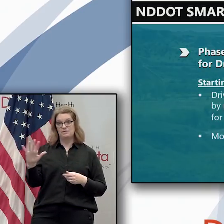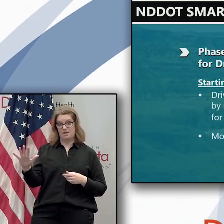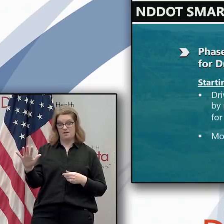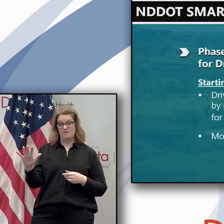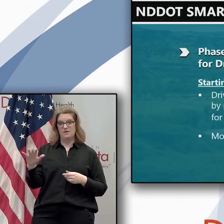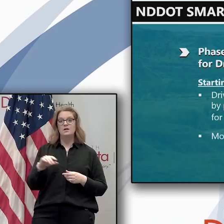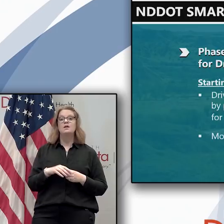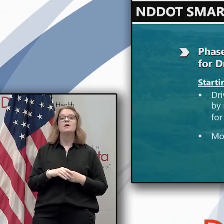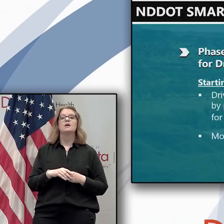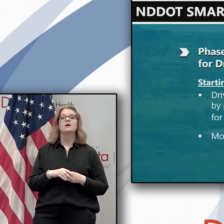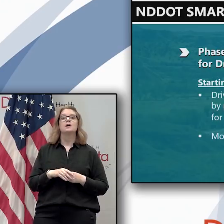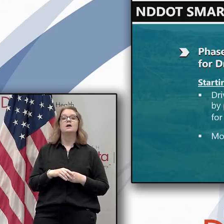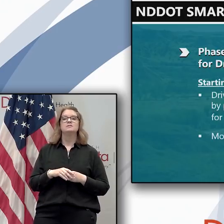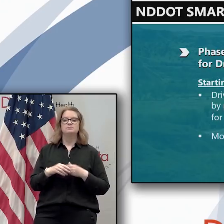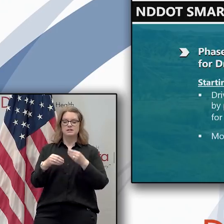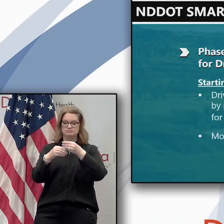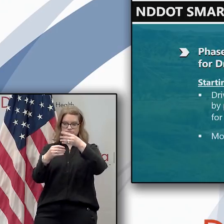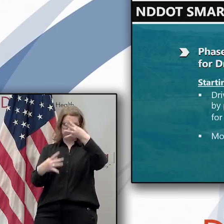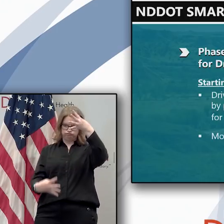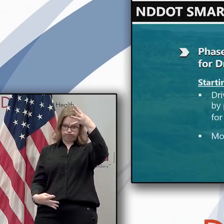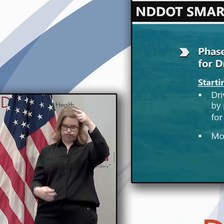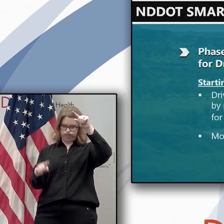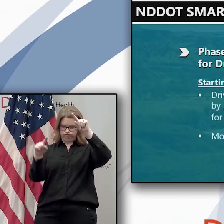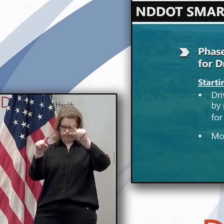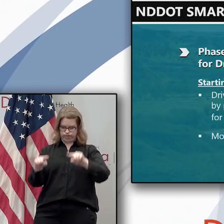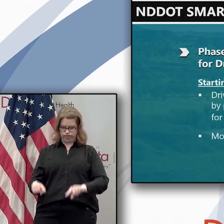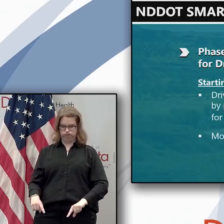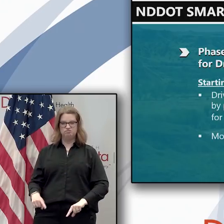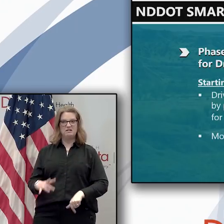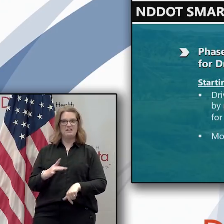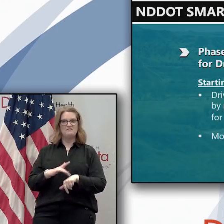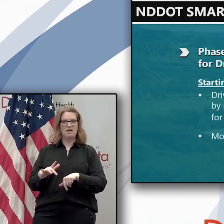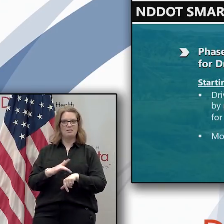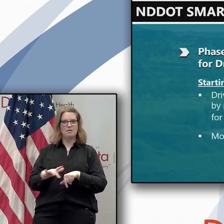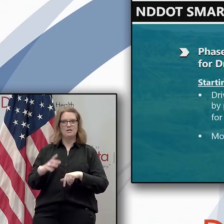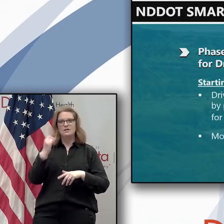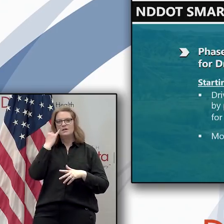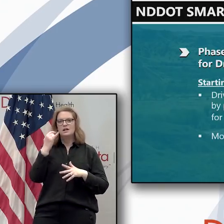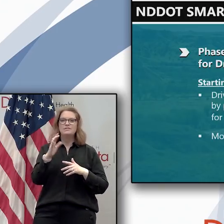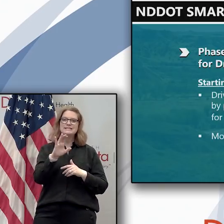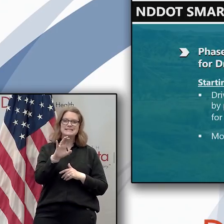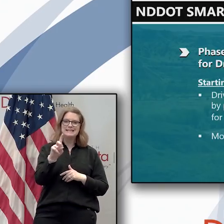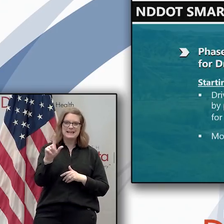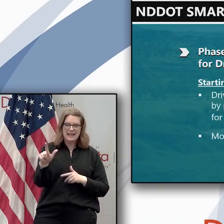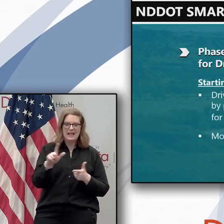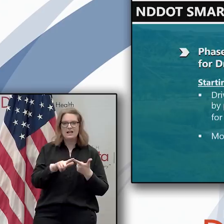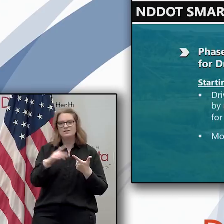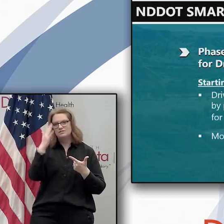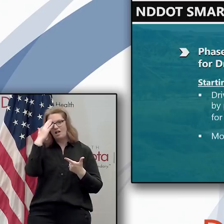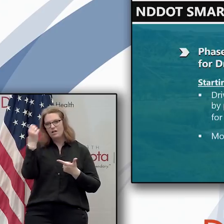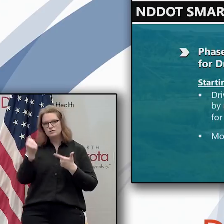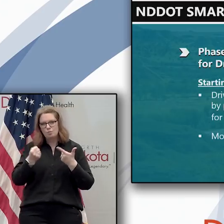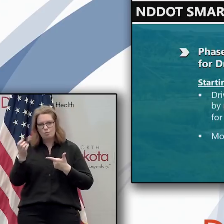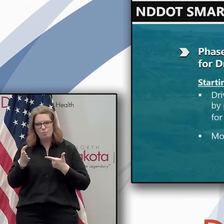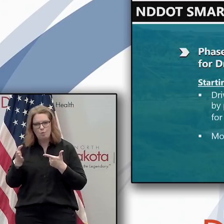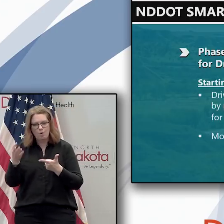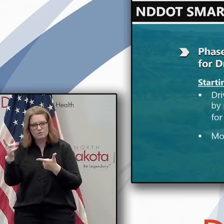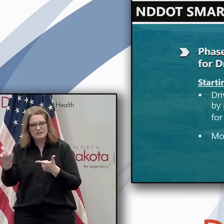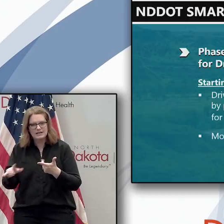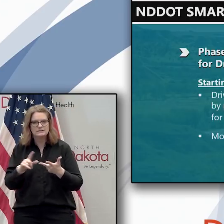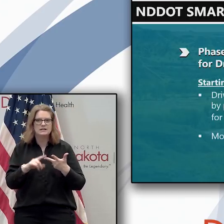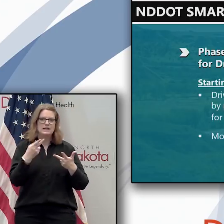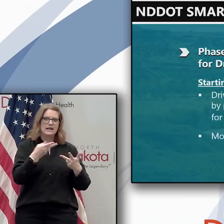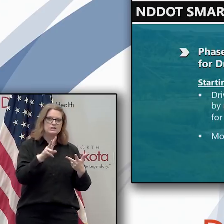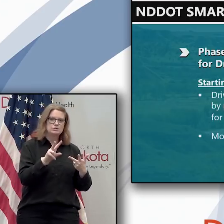1-855-633-6835, and there will be a whole list of things that'll be available, whether those are commercial driver's license, knowledge and road tests, H-2A